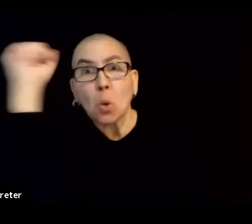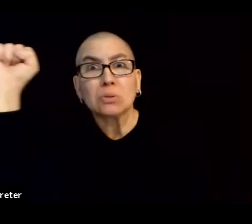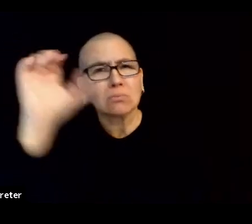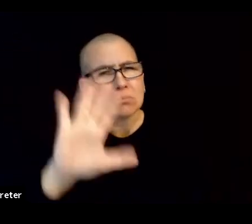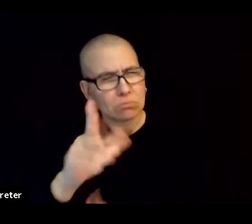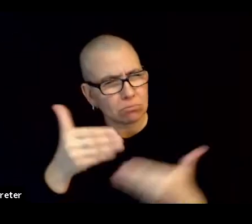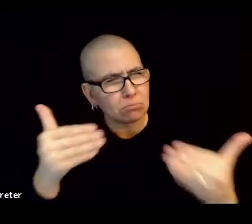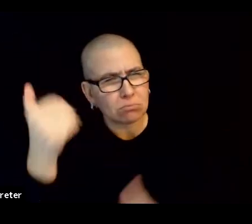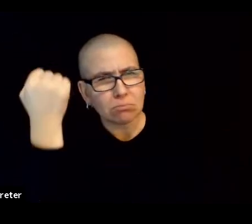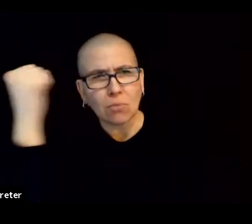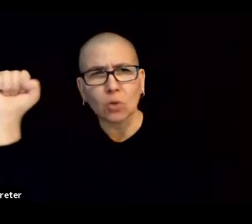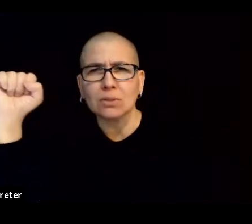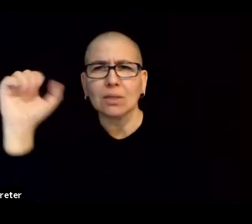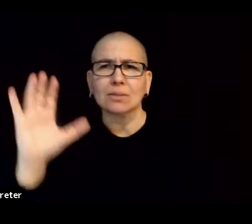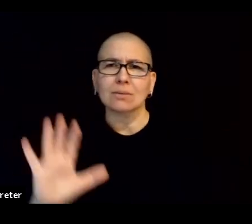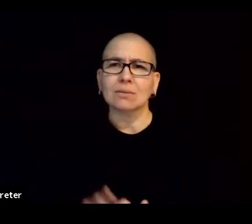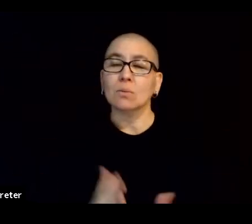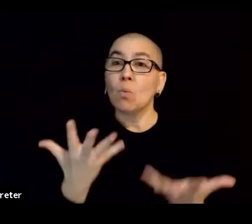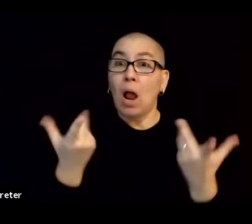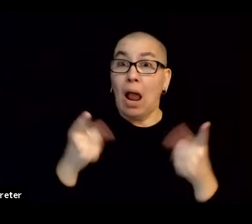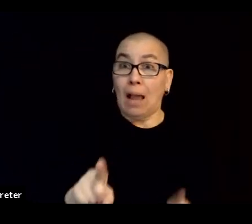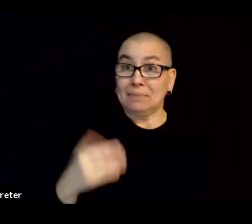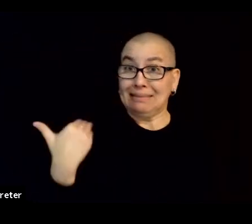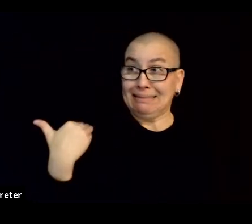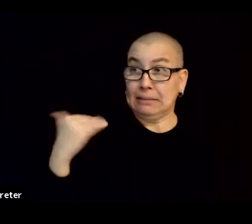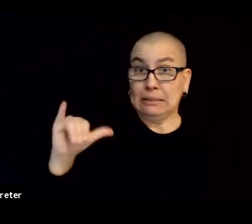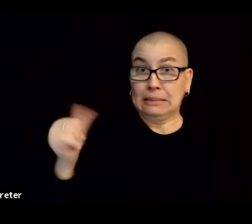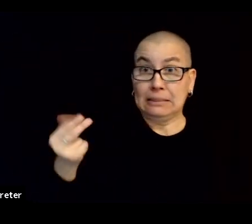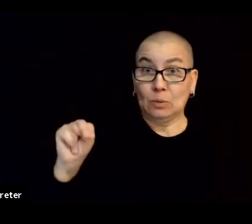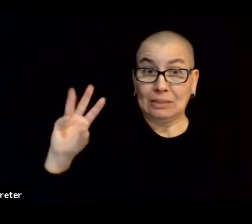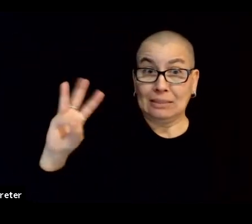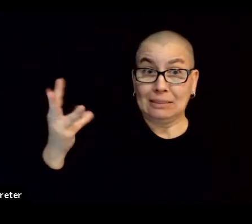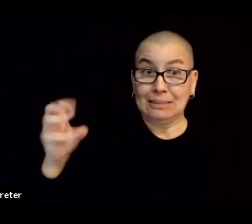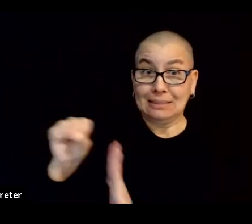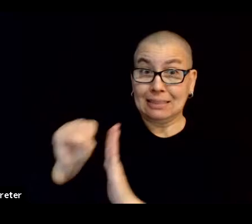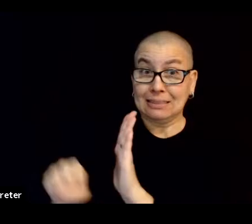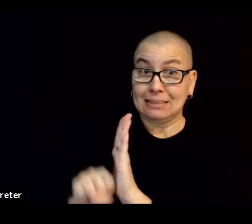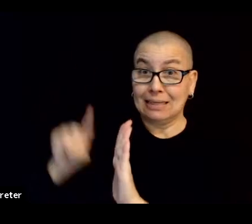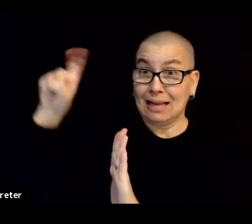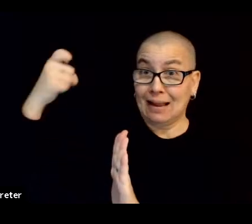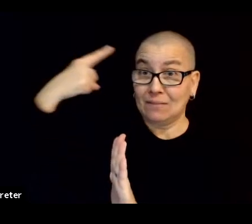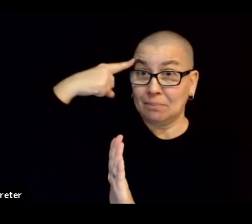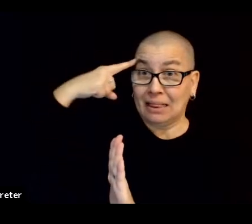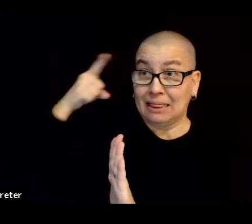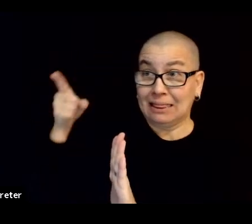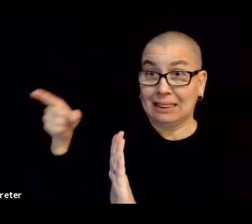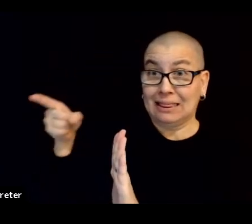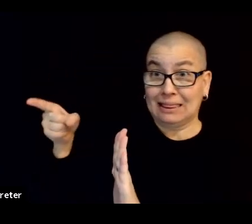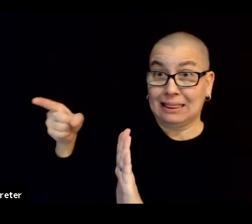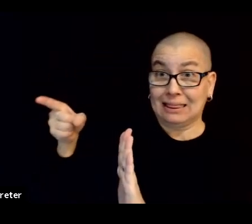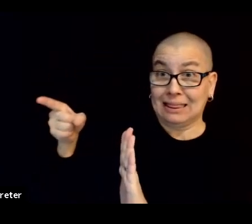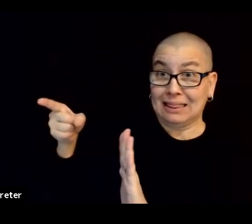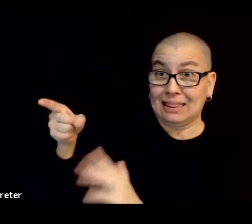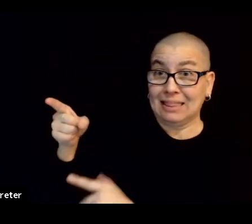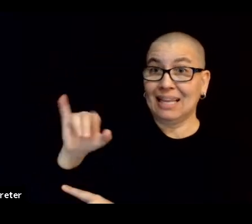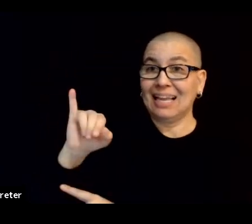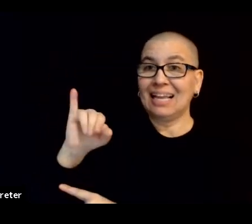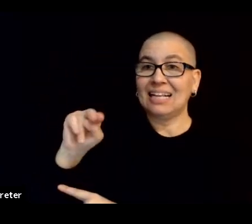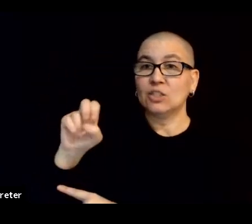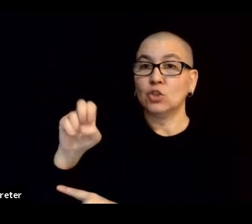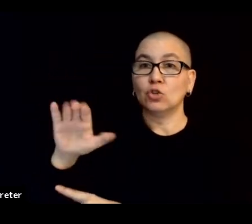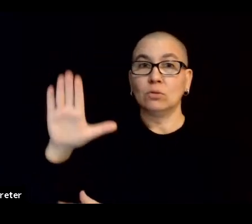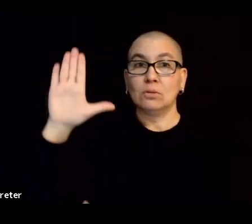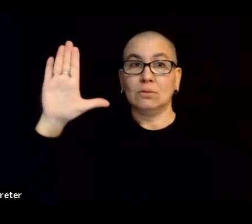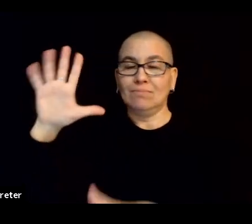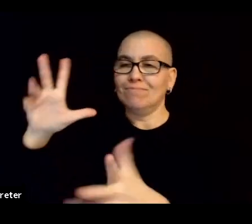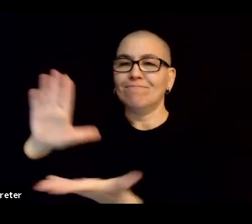I'm Dr. Mohiba Tareen, and I'm a board-certified dermatologist here to tell you about the new awesome treatment for skin cancer called superficial